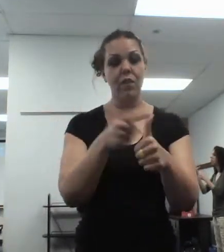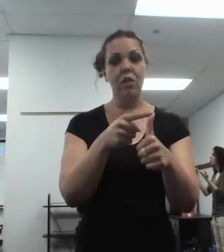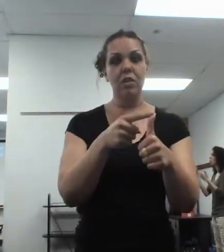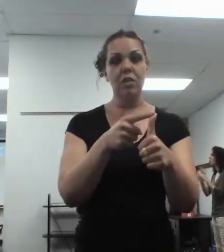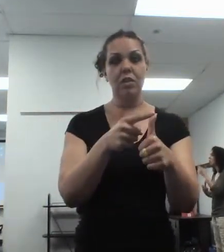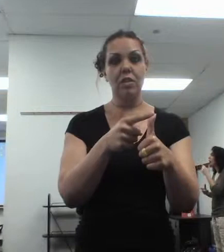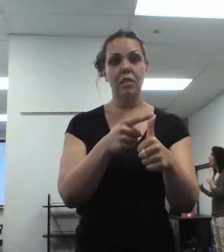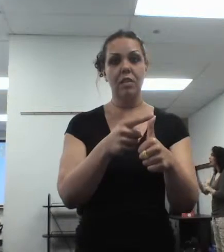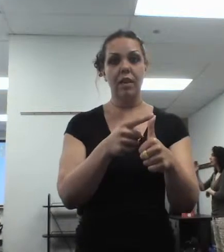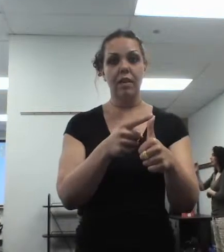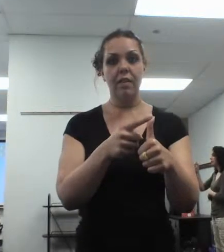Which means?